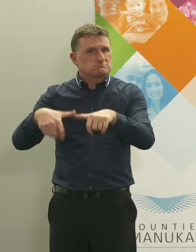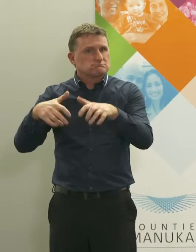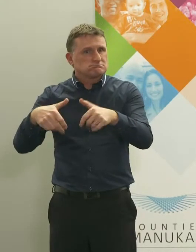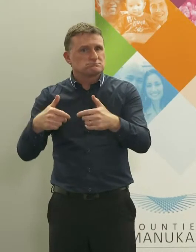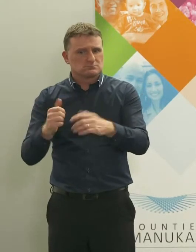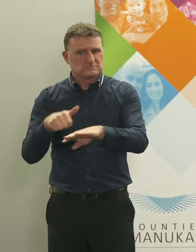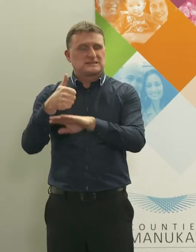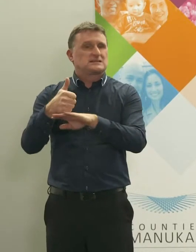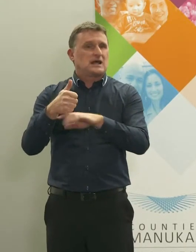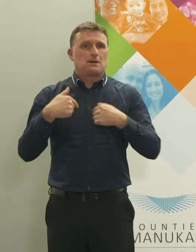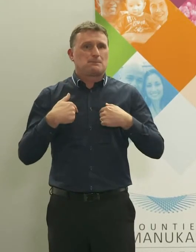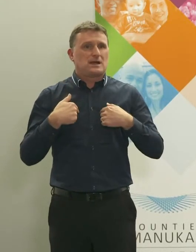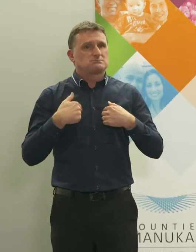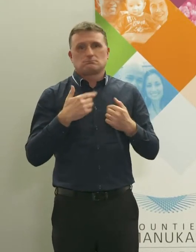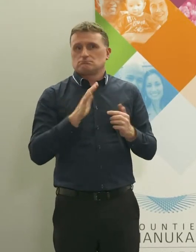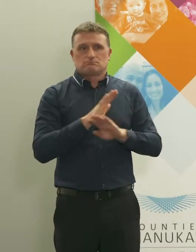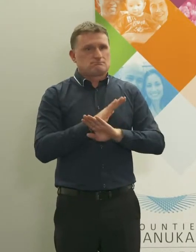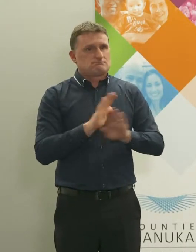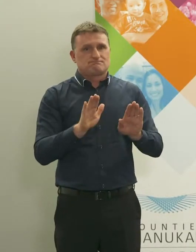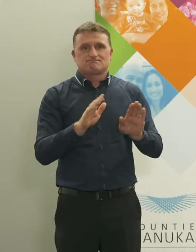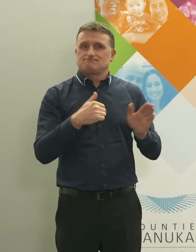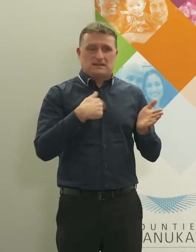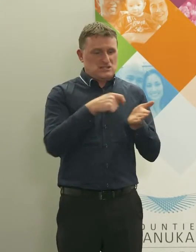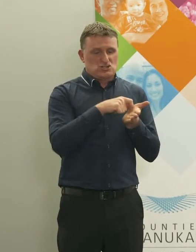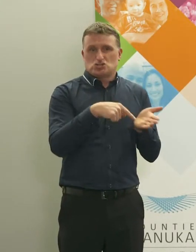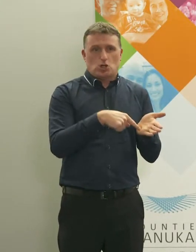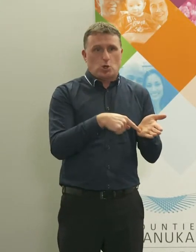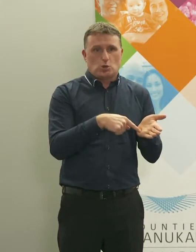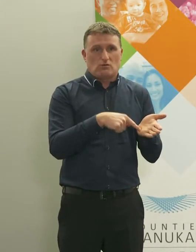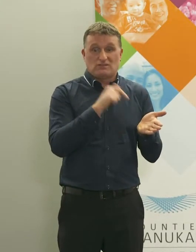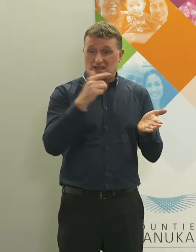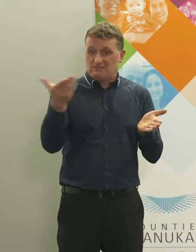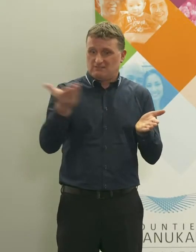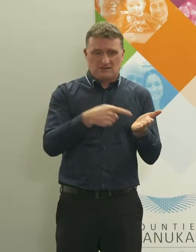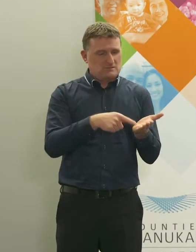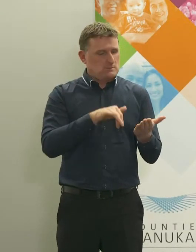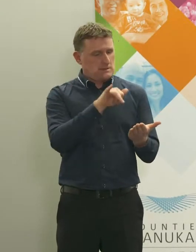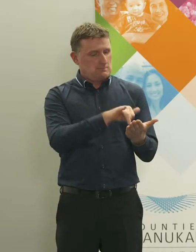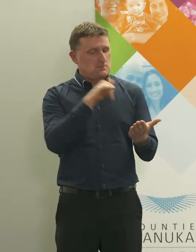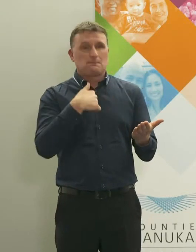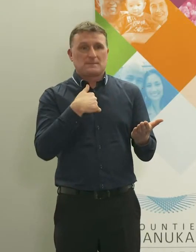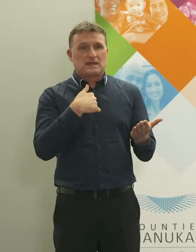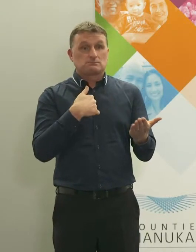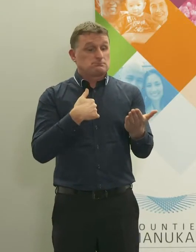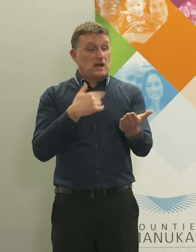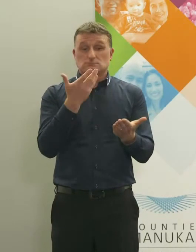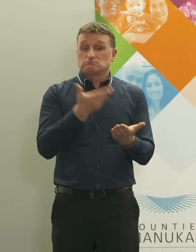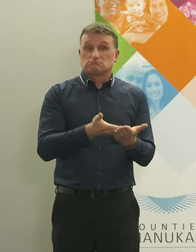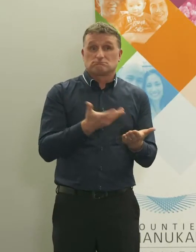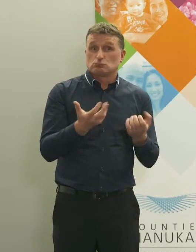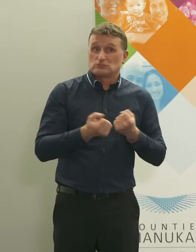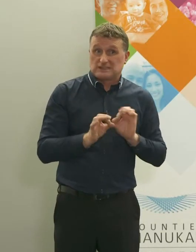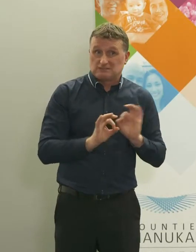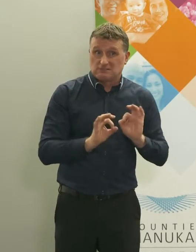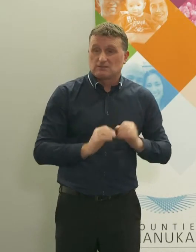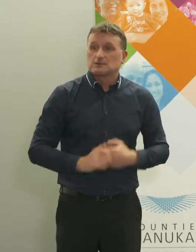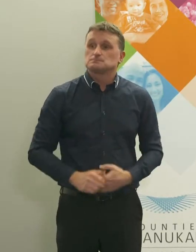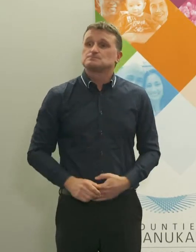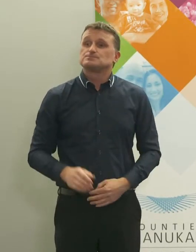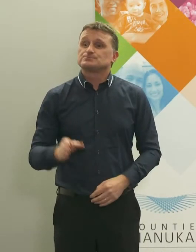very clear that it's not something that I would sign off on if it was coming across my desk. It didn't come across my desk. Are you going to talk to him about